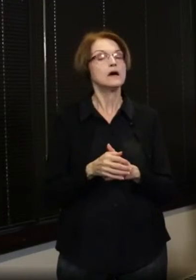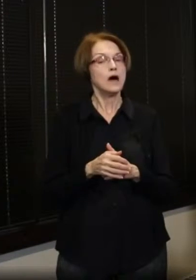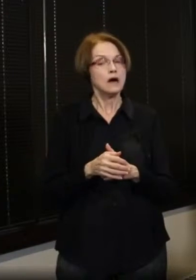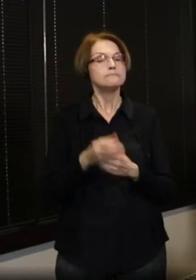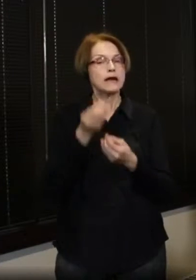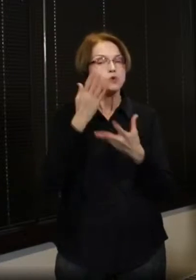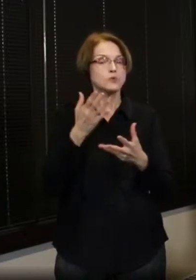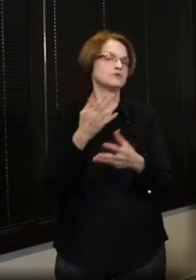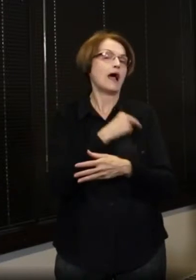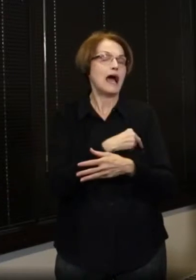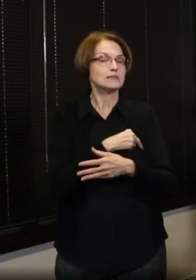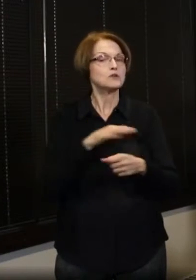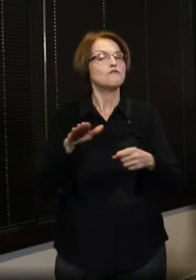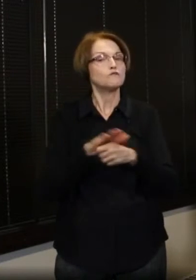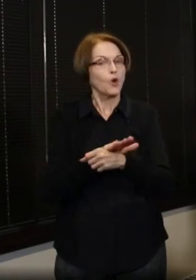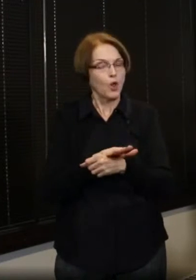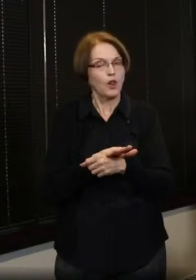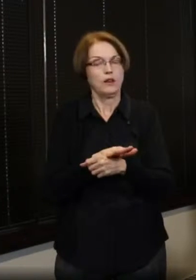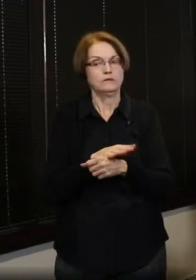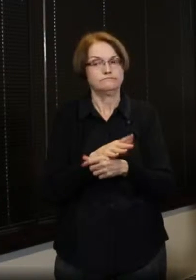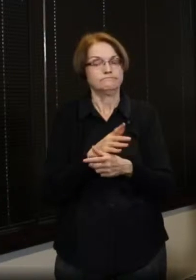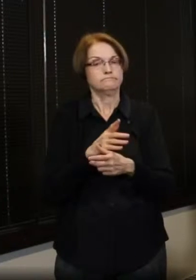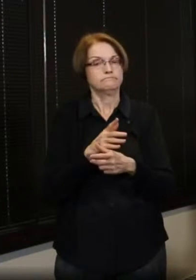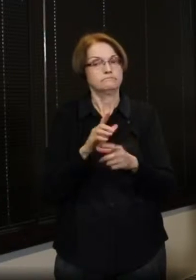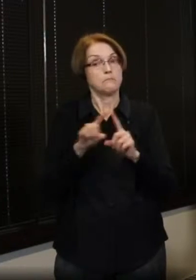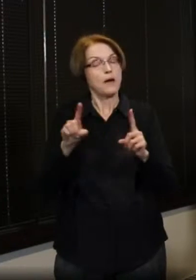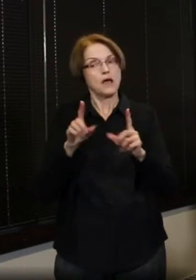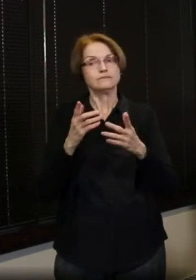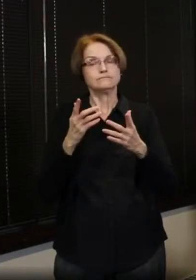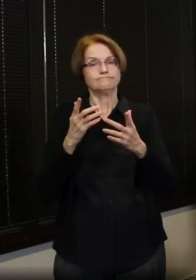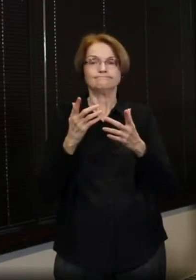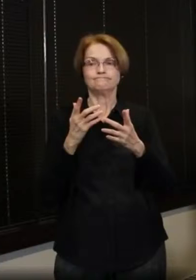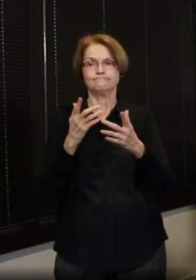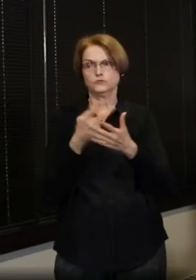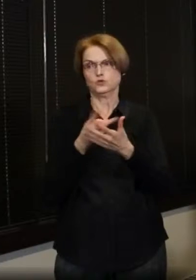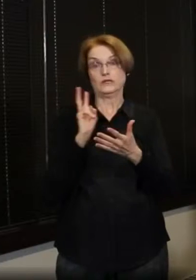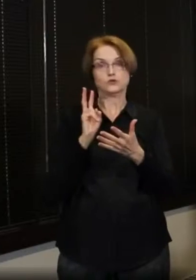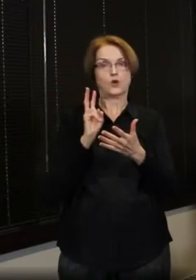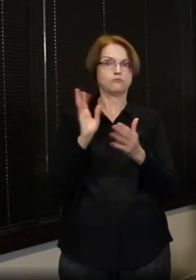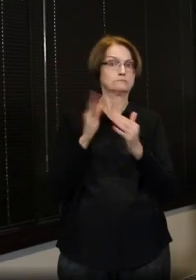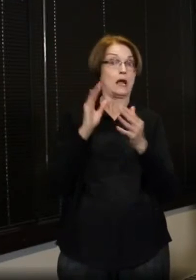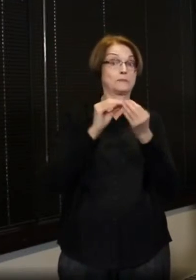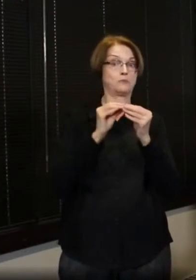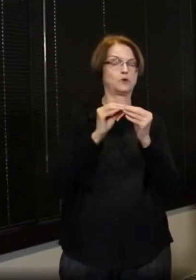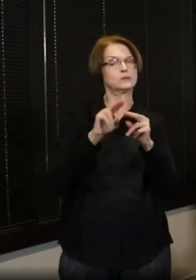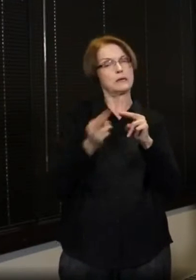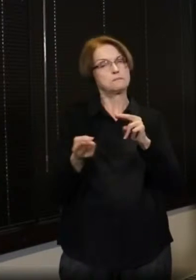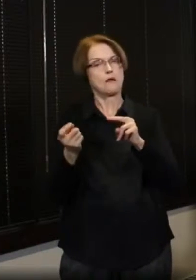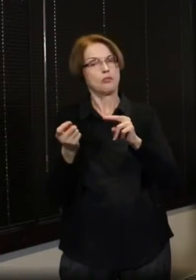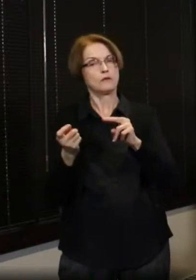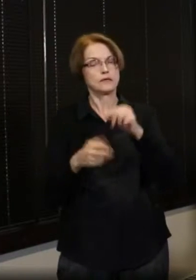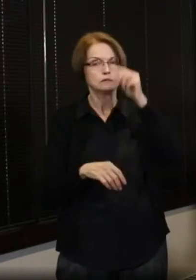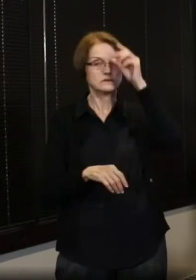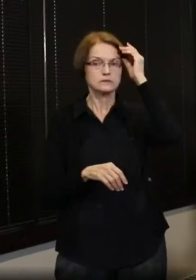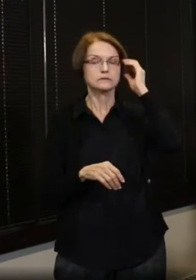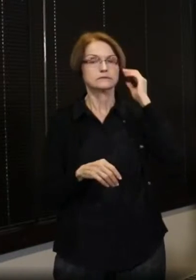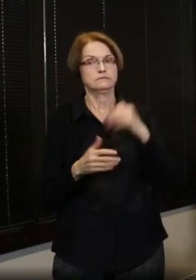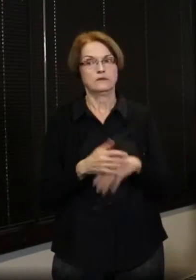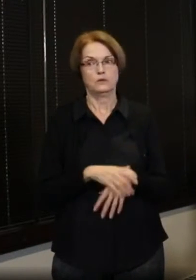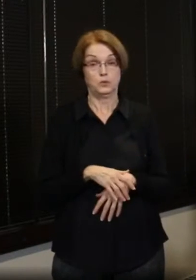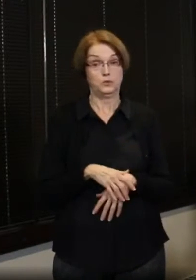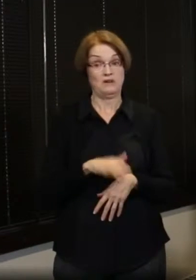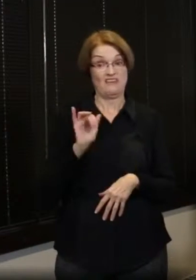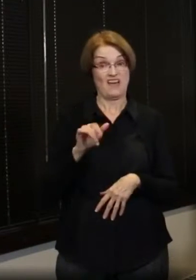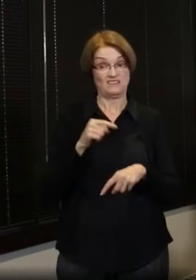come down a little bit from that peak of a couple of weeks ago when we were on a really exponential